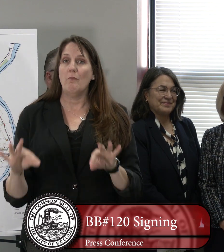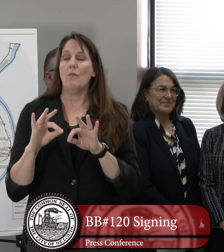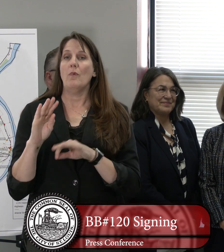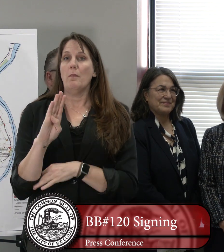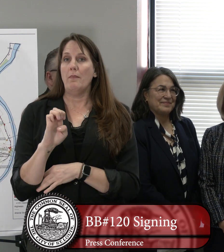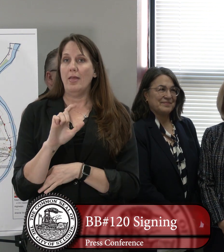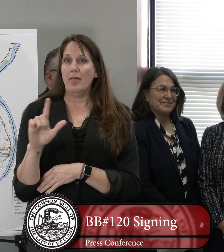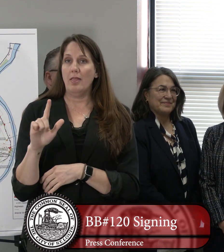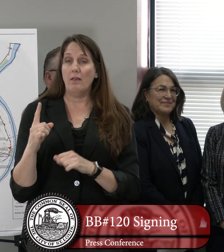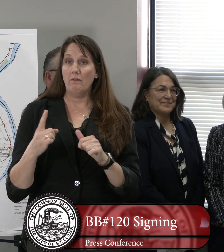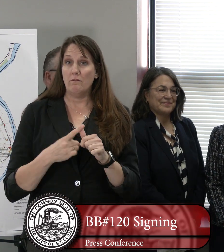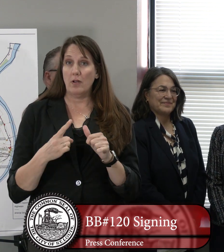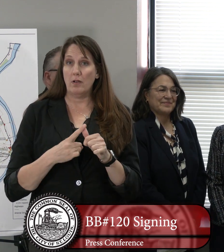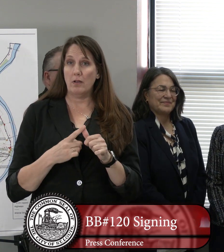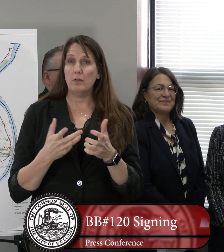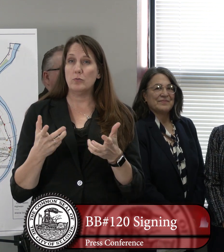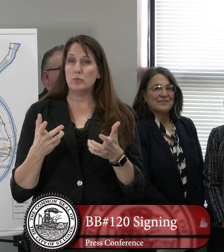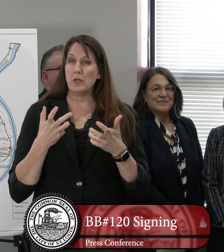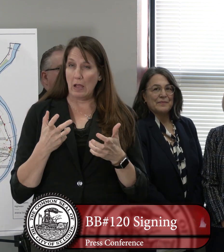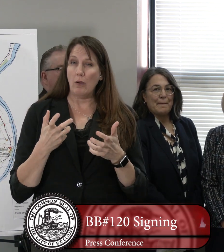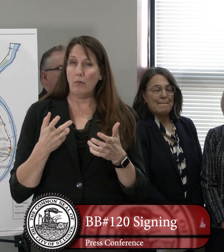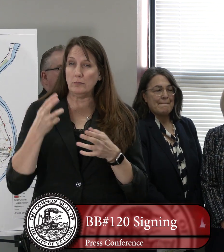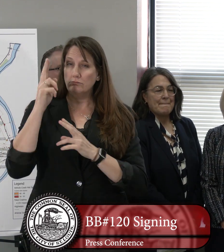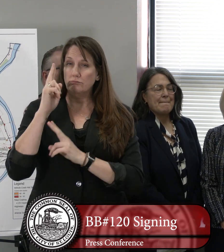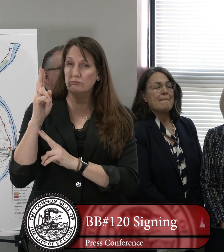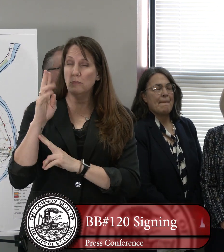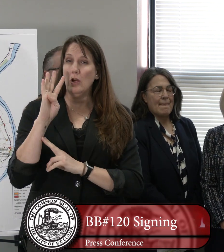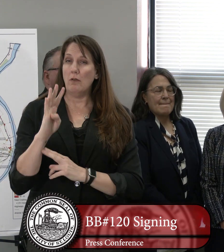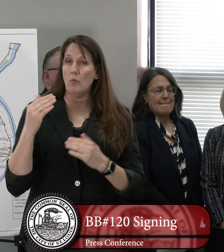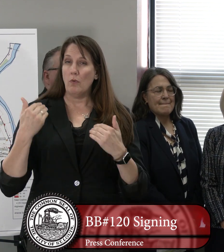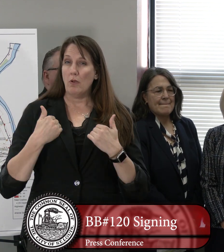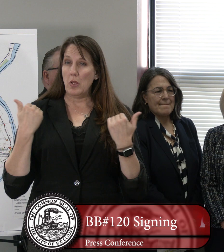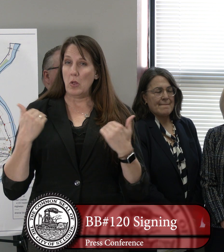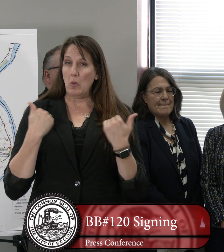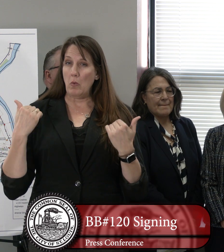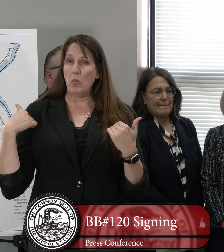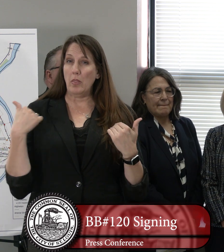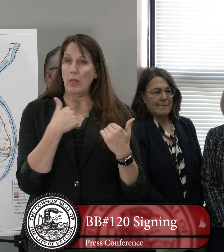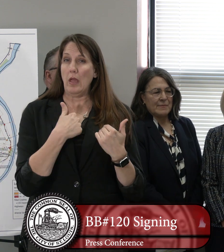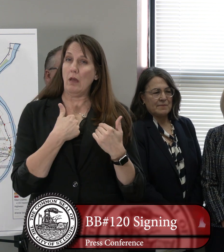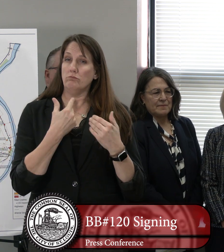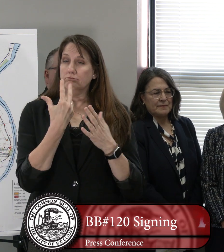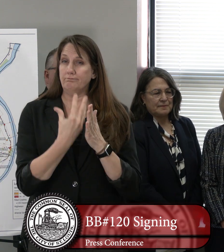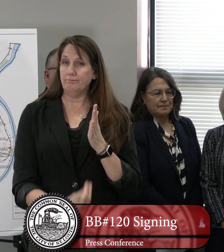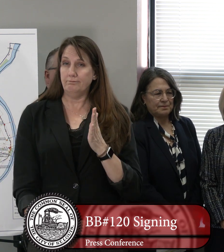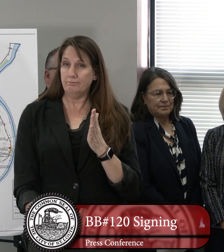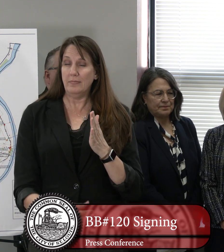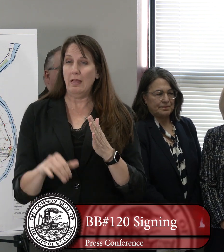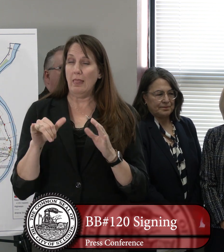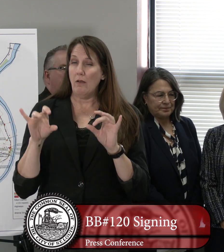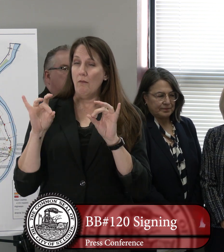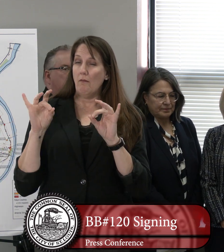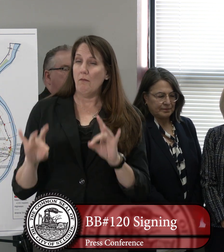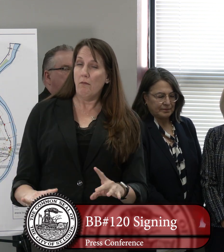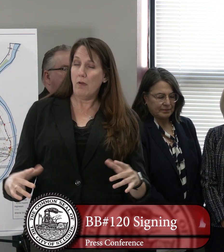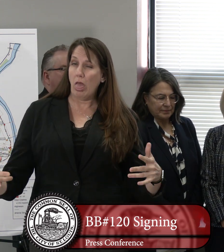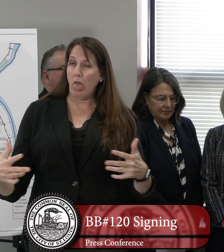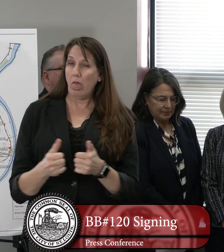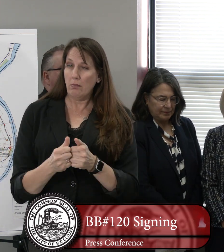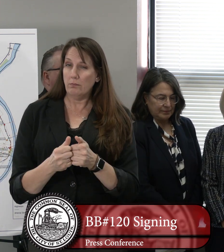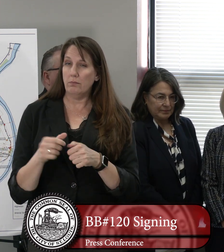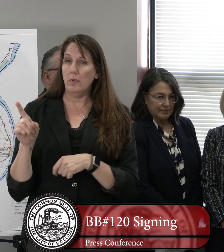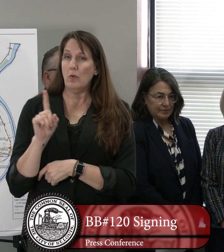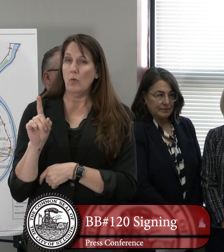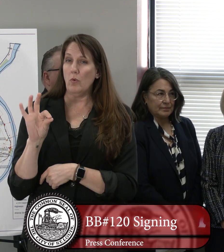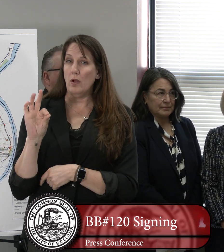acknowledge the four youth that we lost to horrific traffic violence at South Grand and Forest Park, as well as the tragic